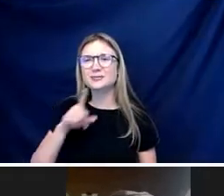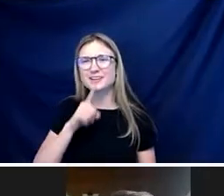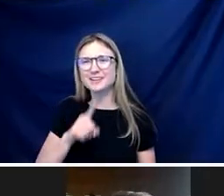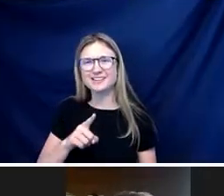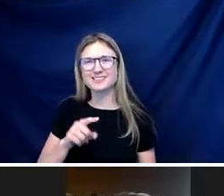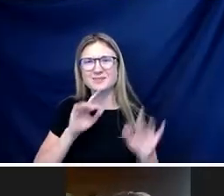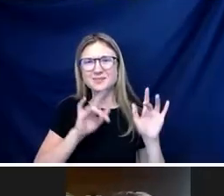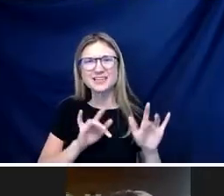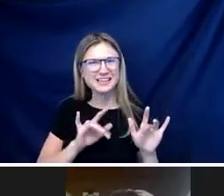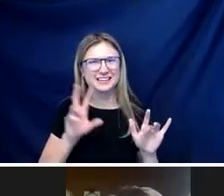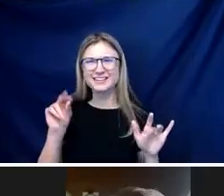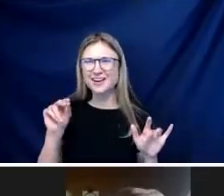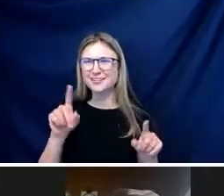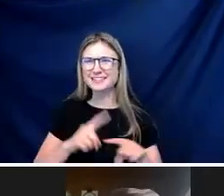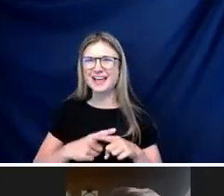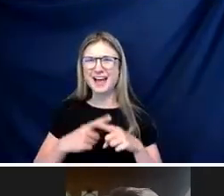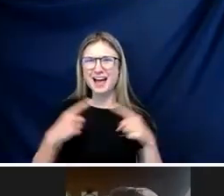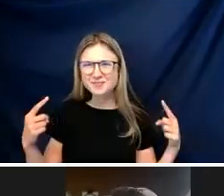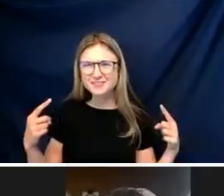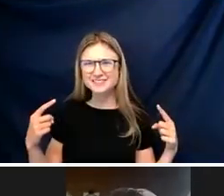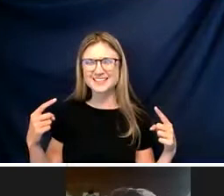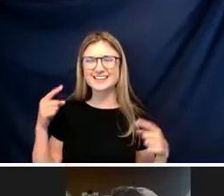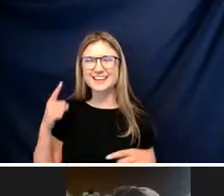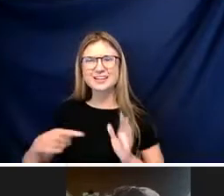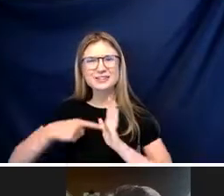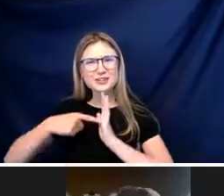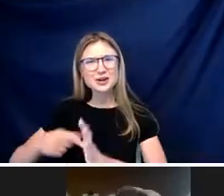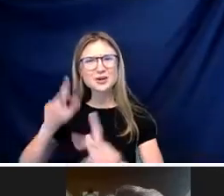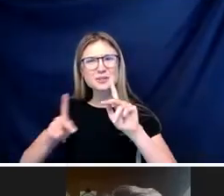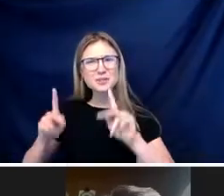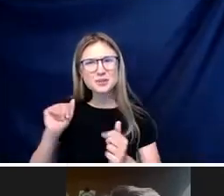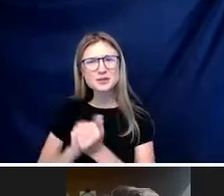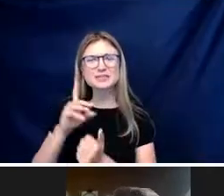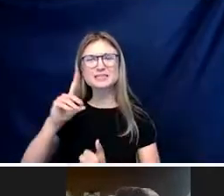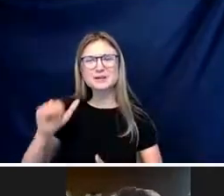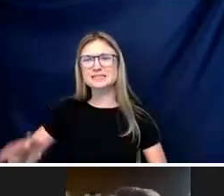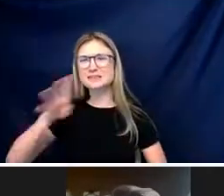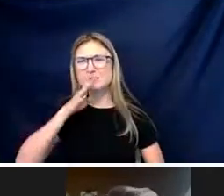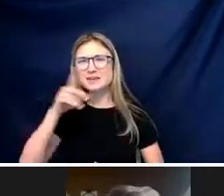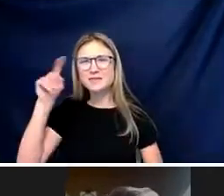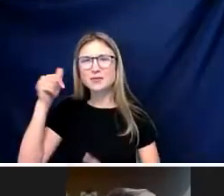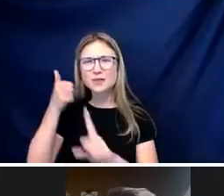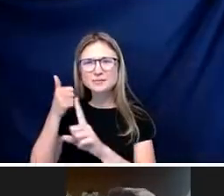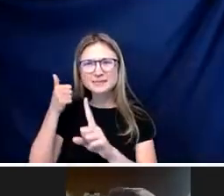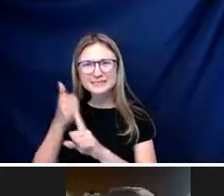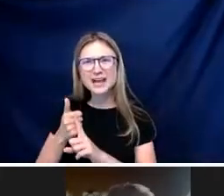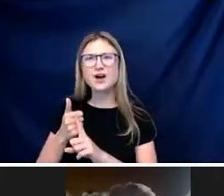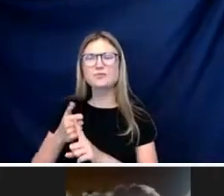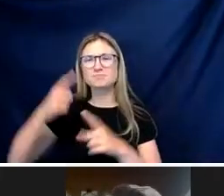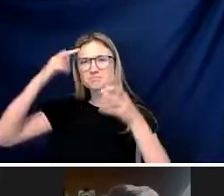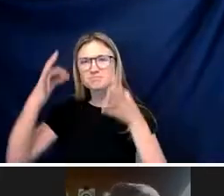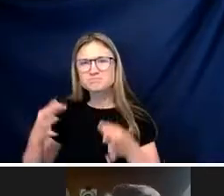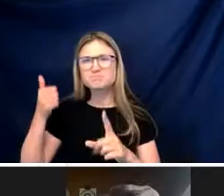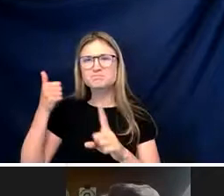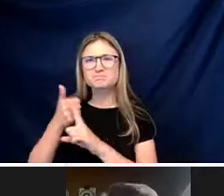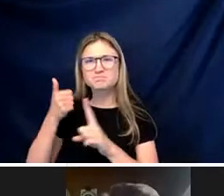that. It's a representation of people with disabilities speaking for themselves, making their own decisions, practicing self-determination